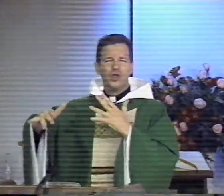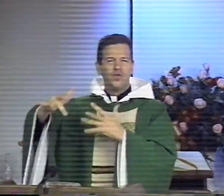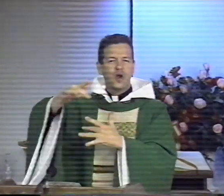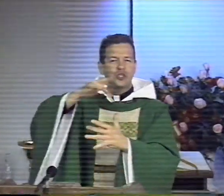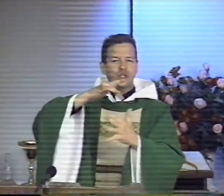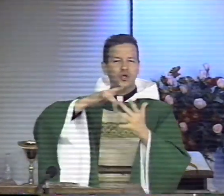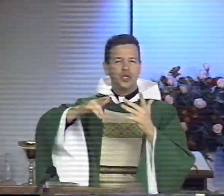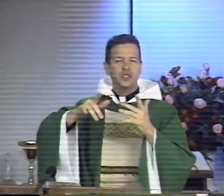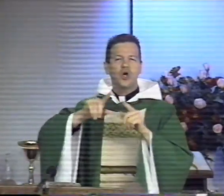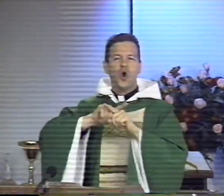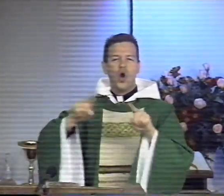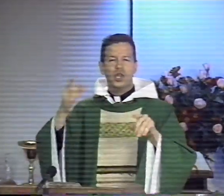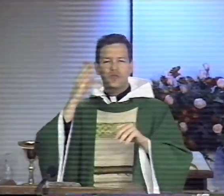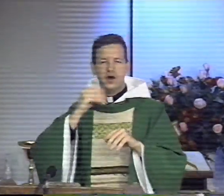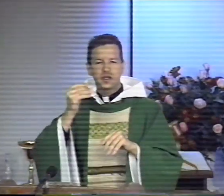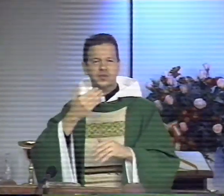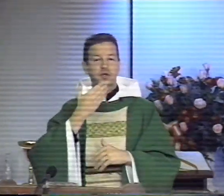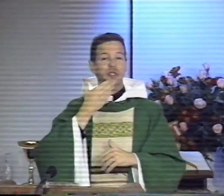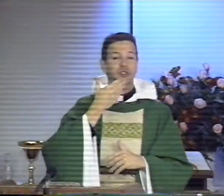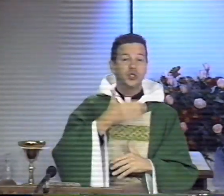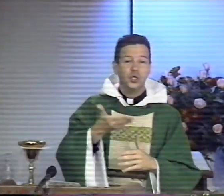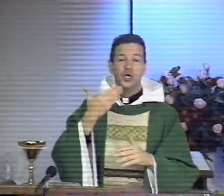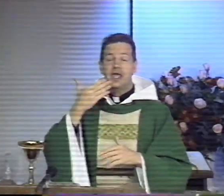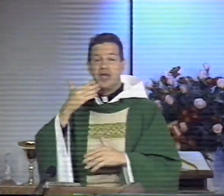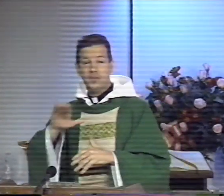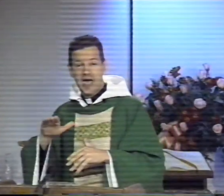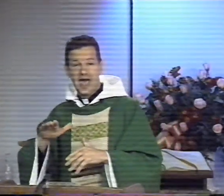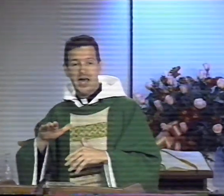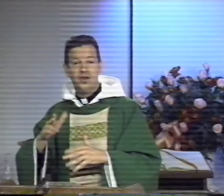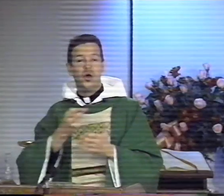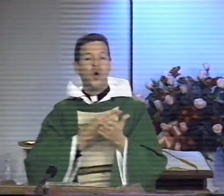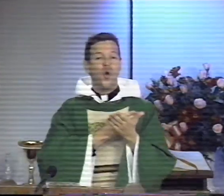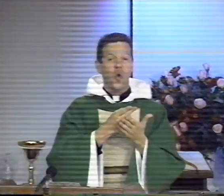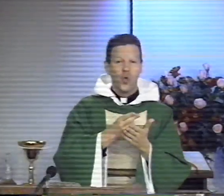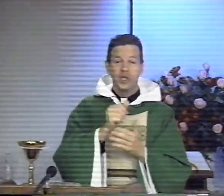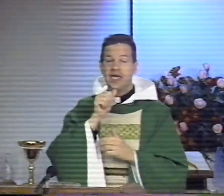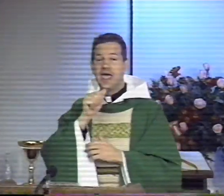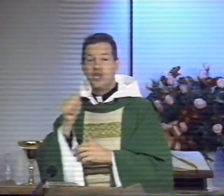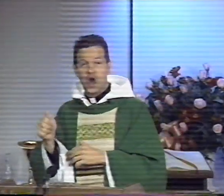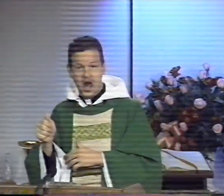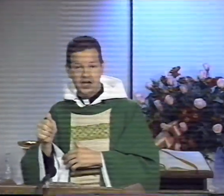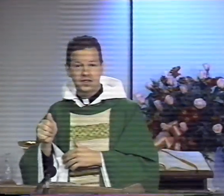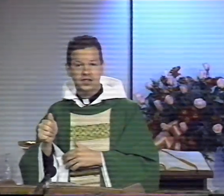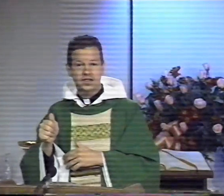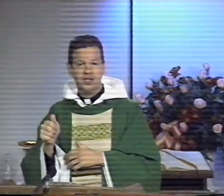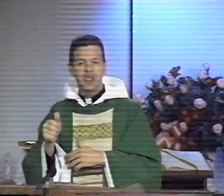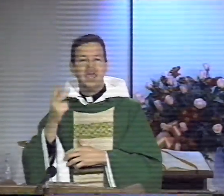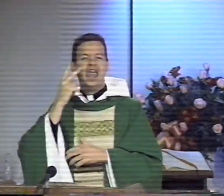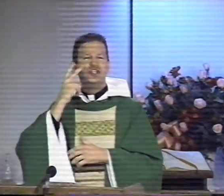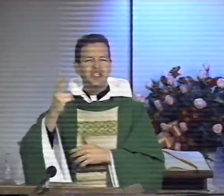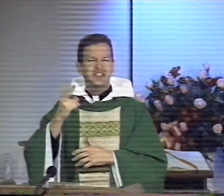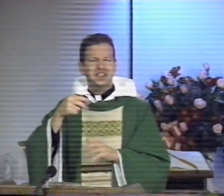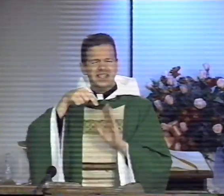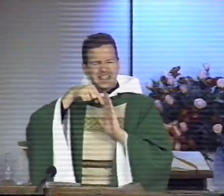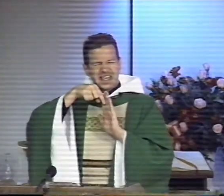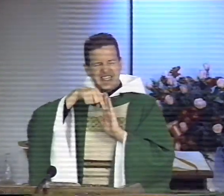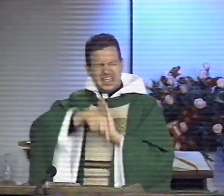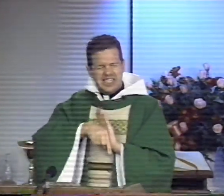our journeys, all of our experience, good and bad, holy and not. And Jesus sees that the